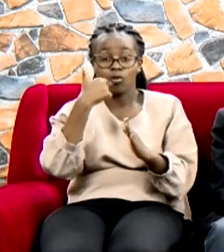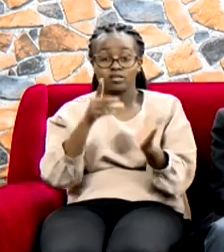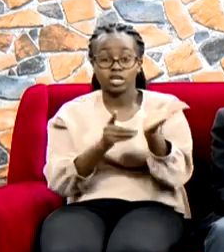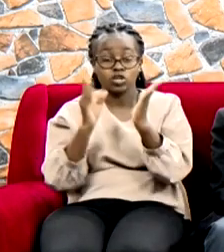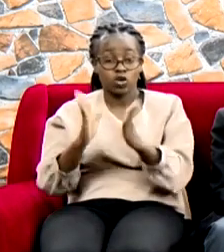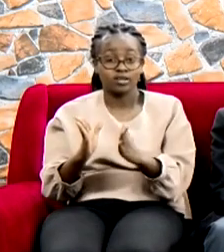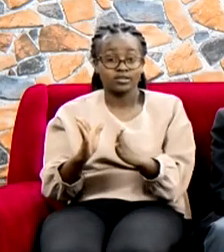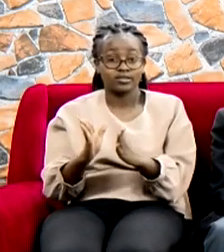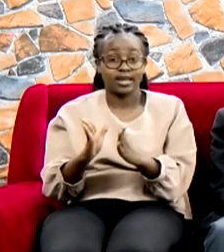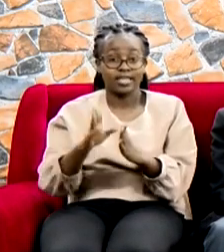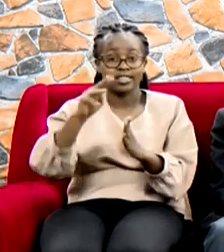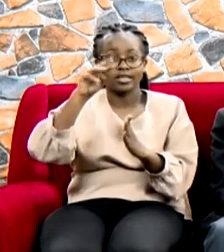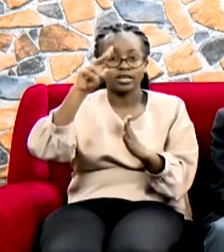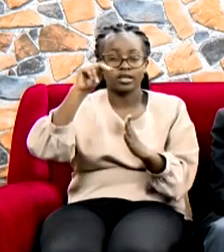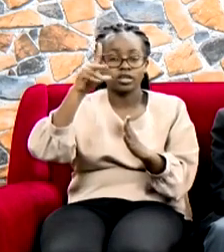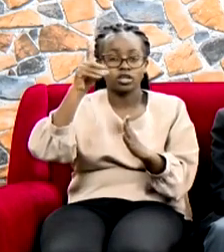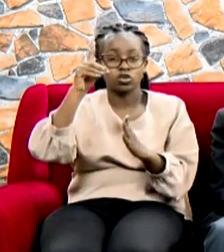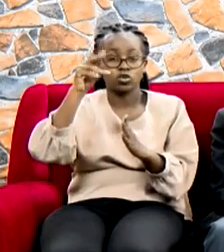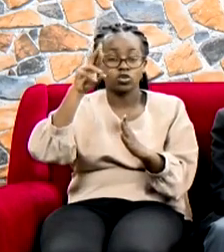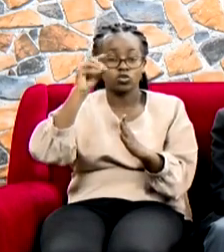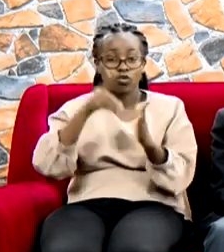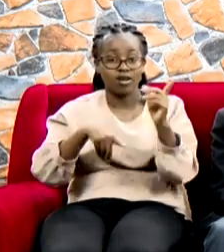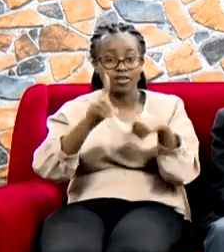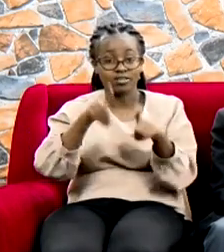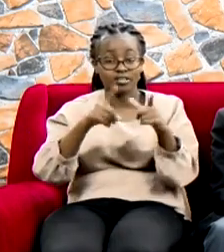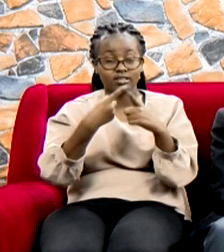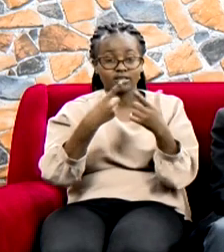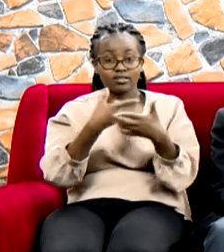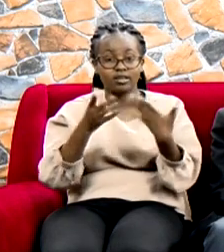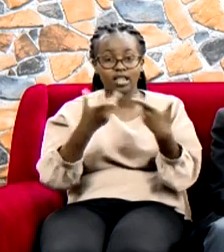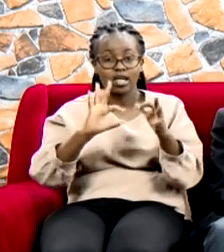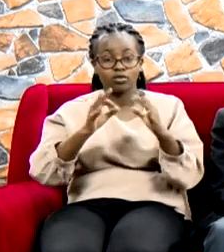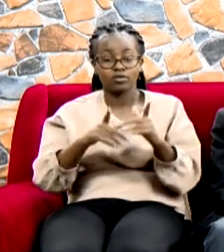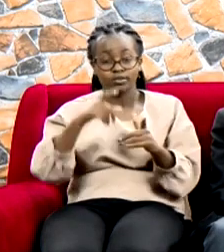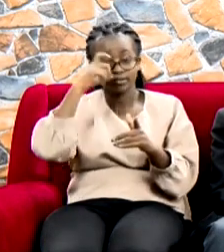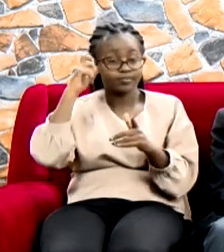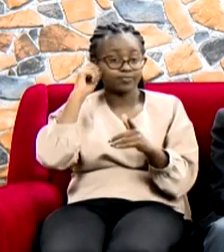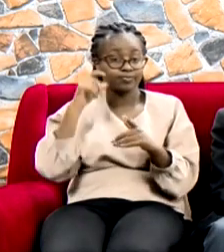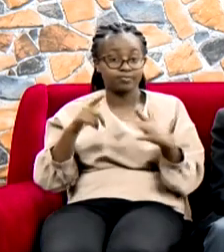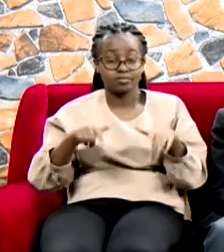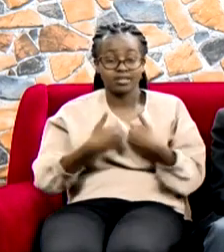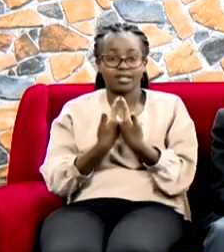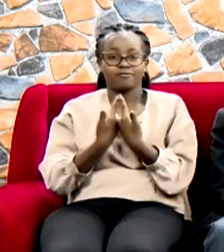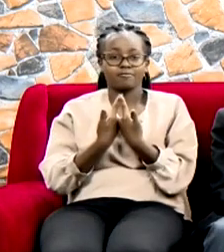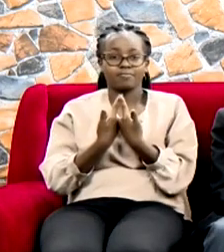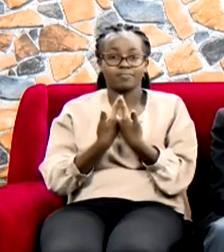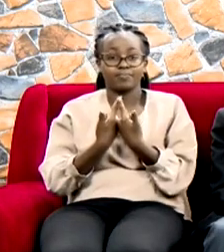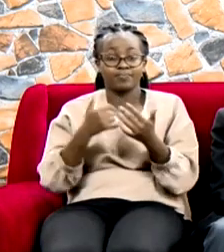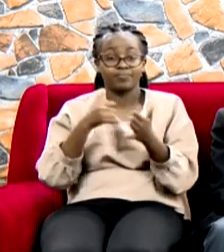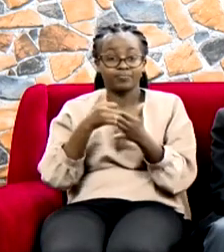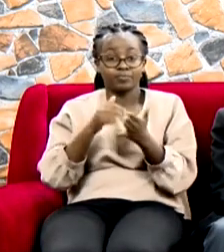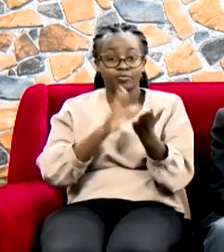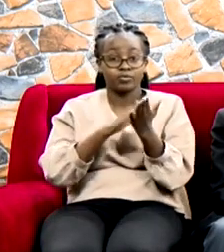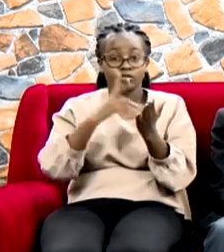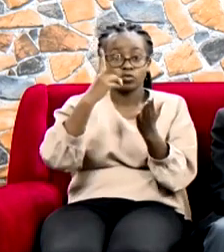area of neurodiversity, and we have our interpreter Maureen and myself, Sylvia Moraa. Engages on